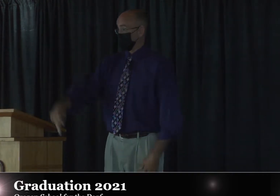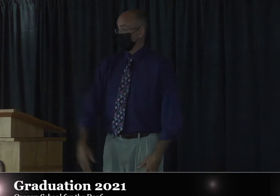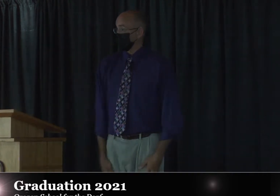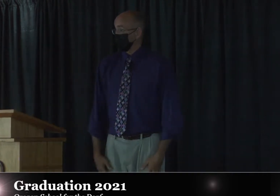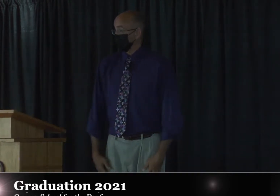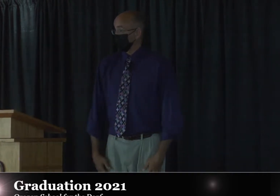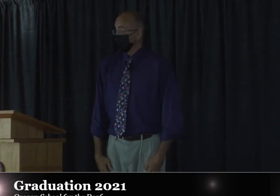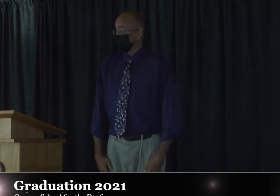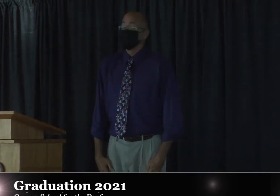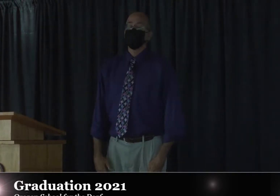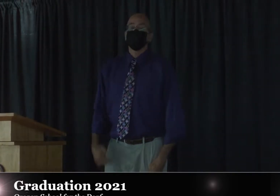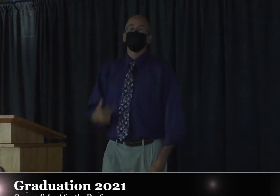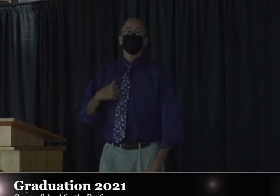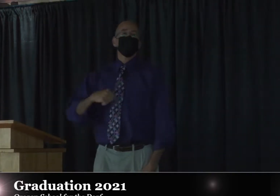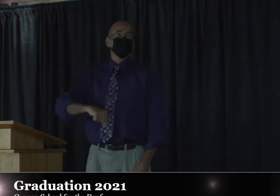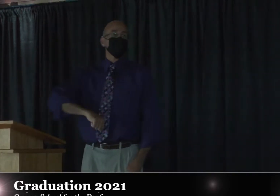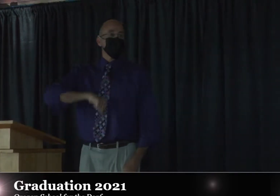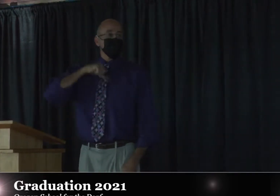help you over the years, okay?